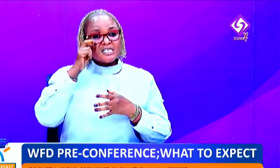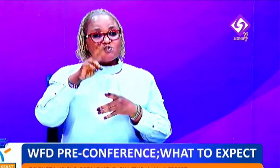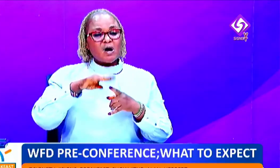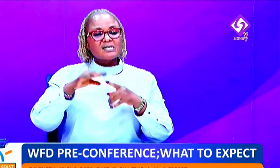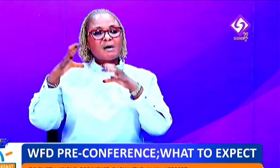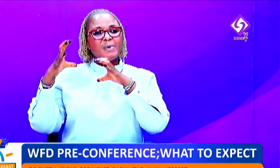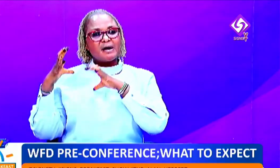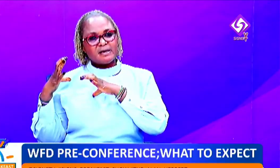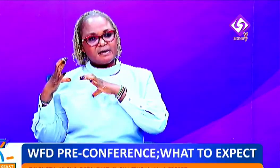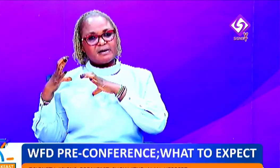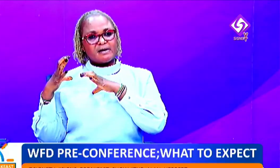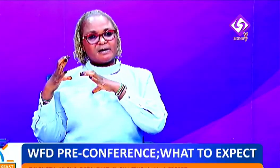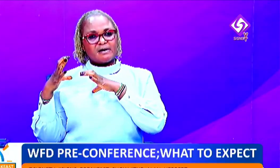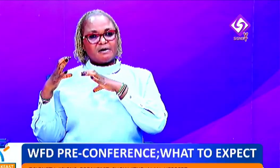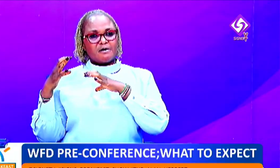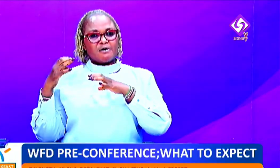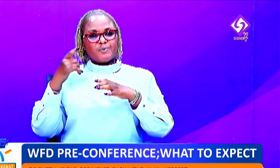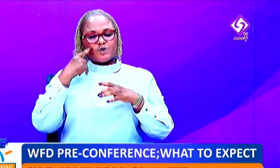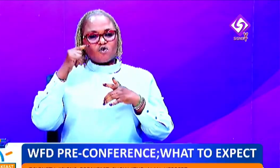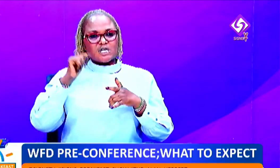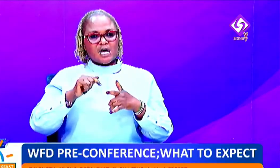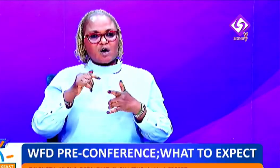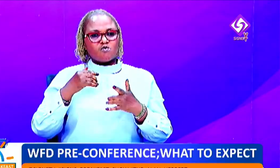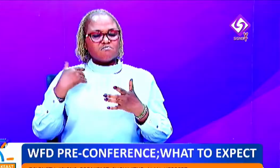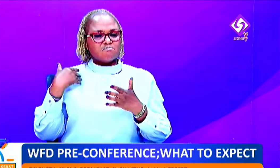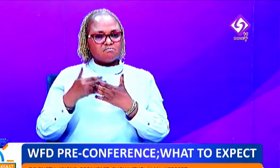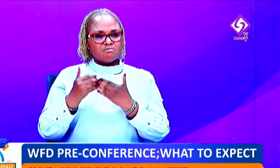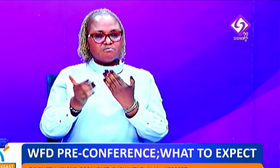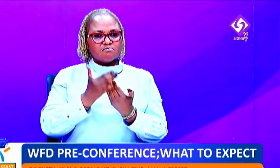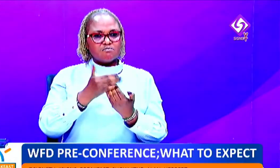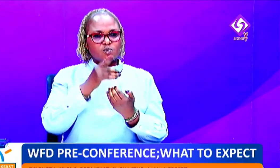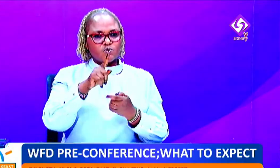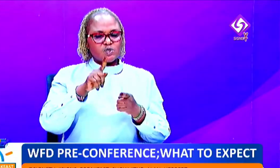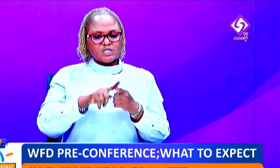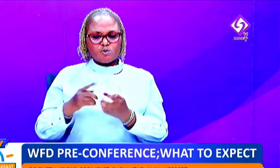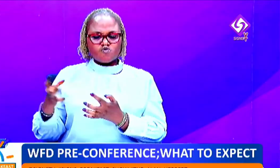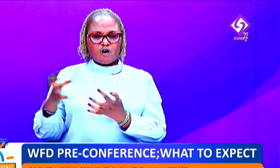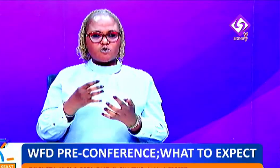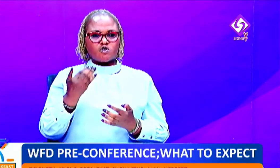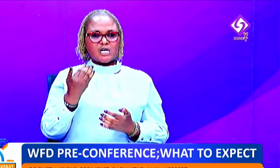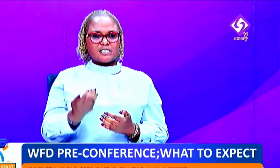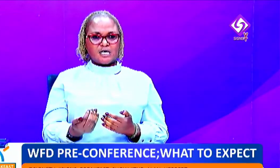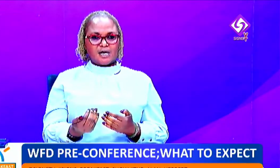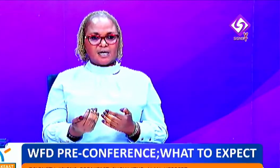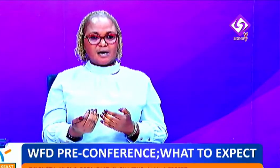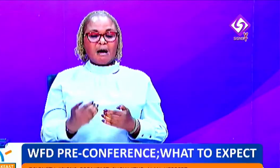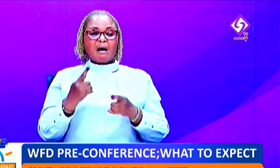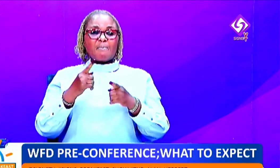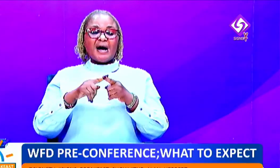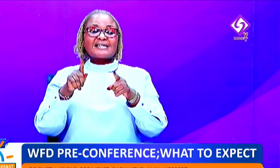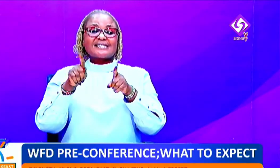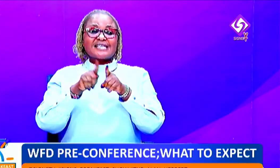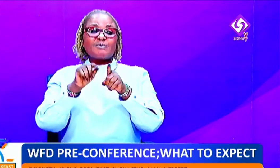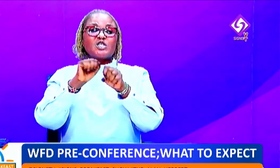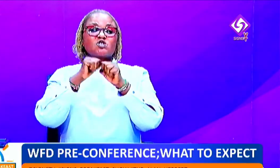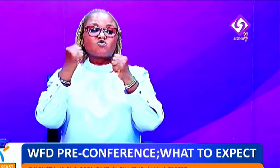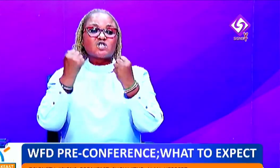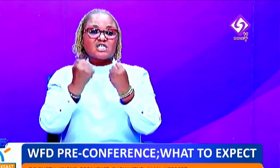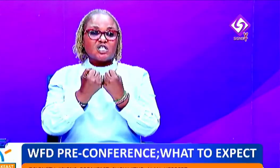this, and they're very shocked. And then it happens that you have a child when you're still at home, they see you as a burden. that you have brought a child and you